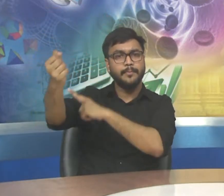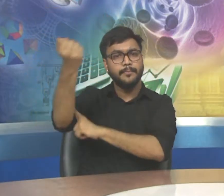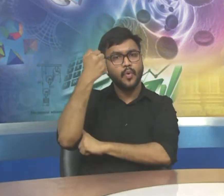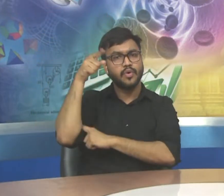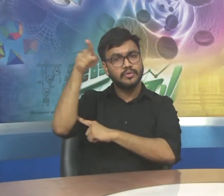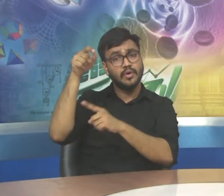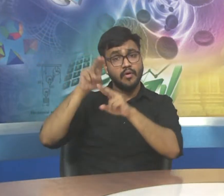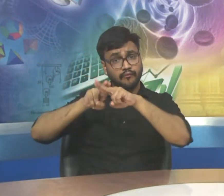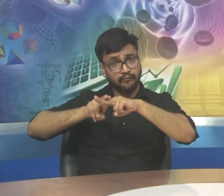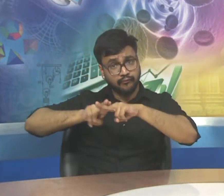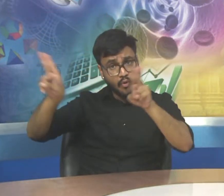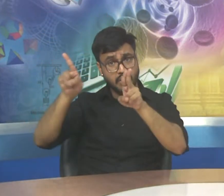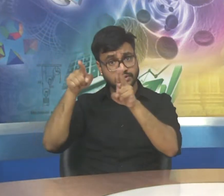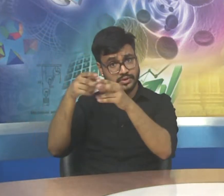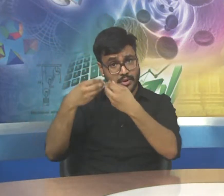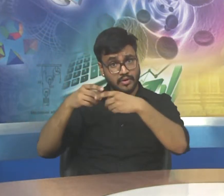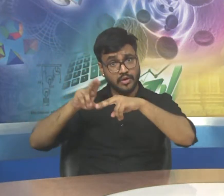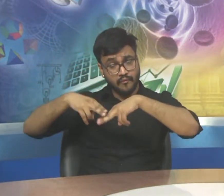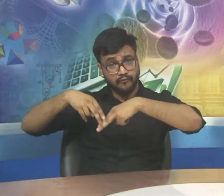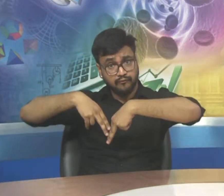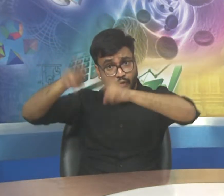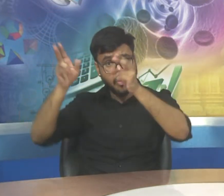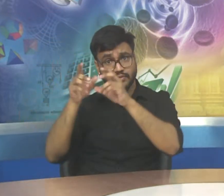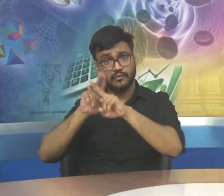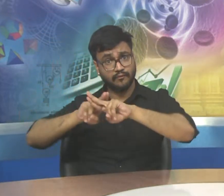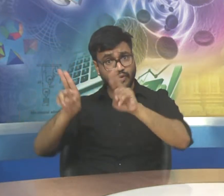not all energy becomes light.